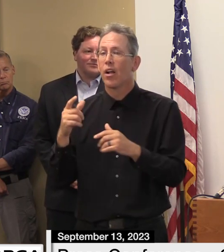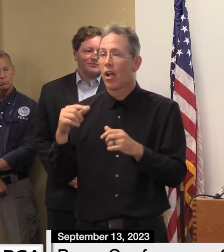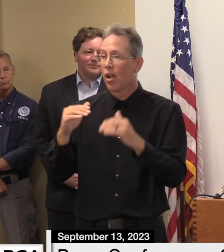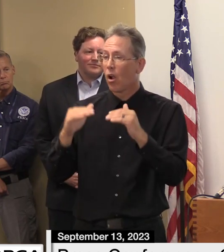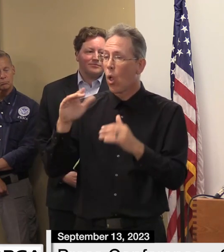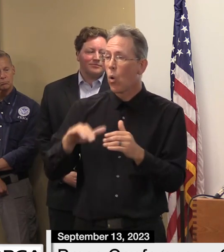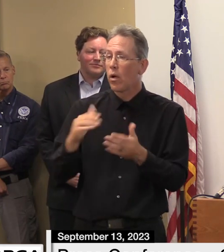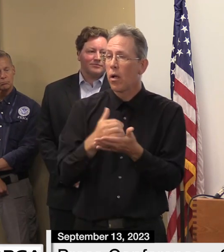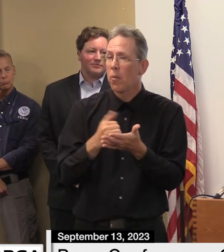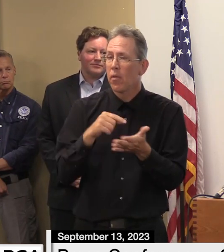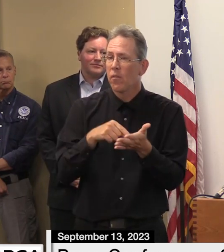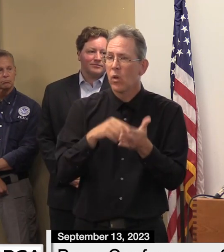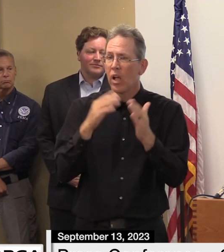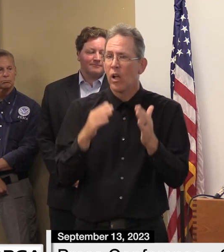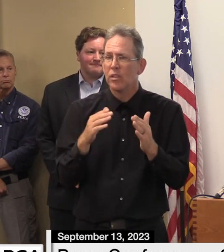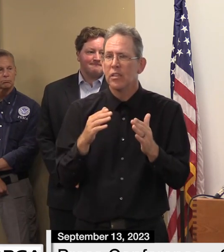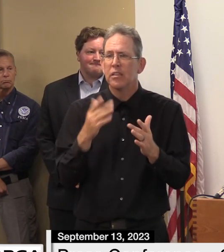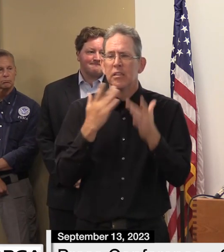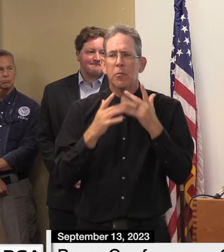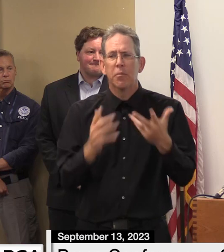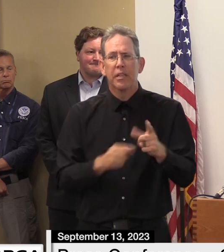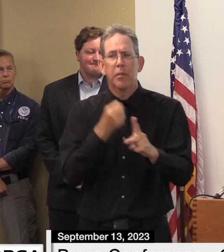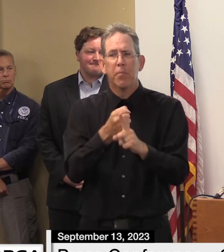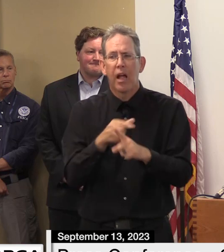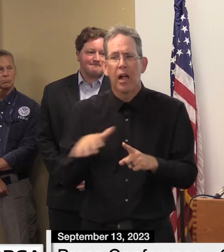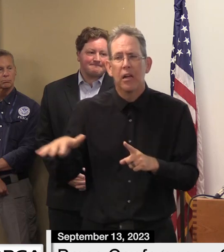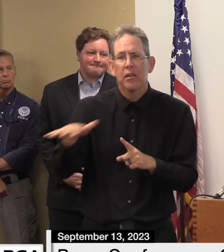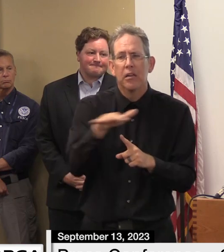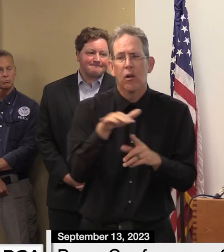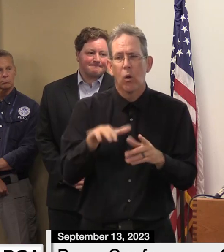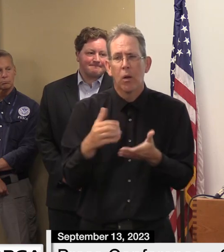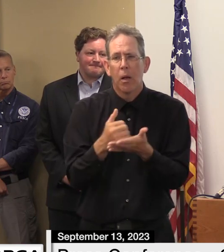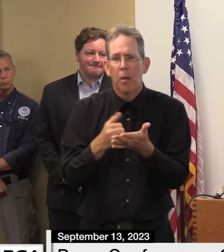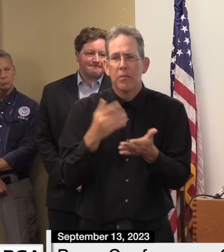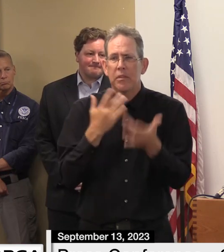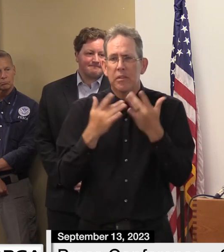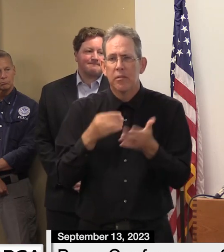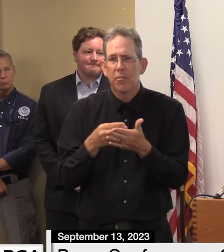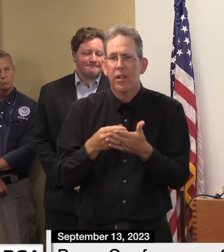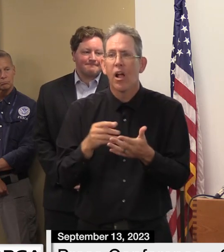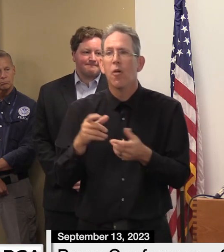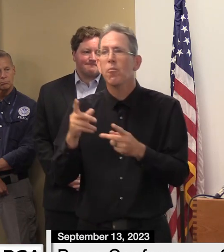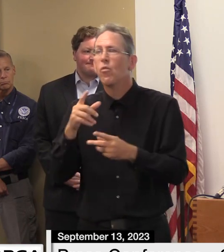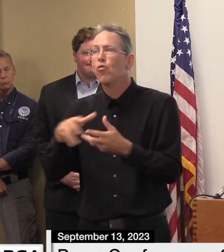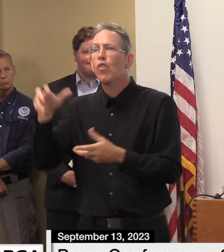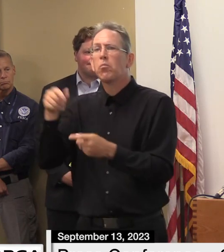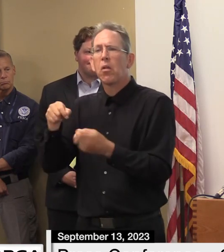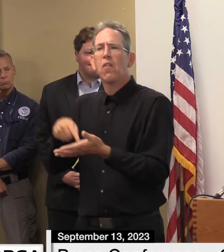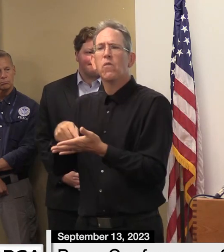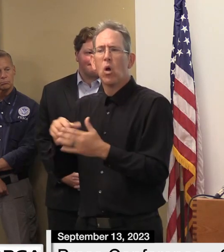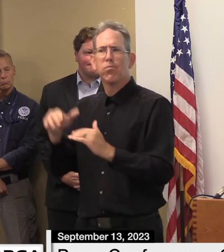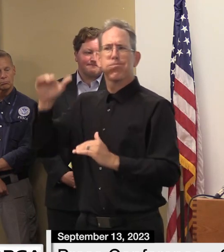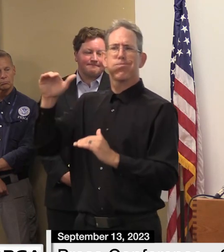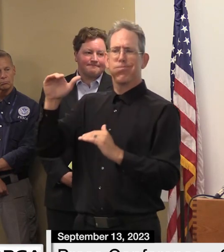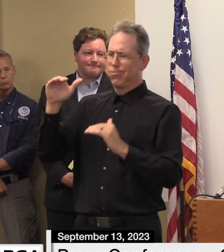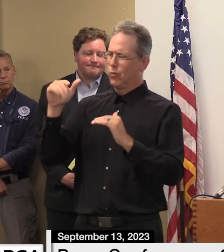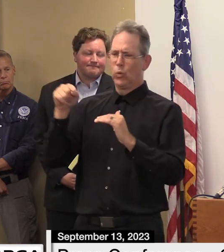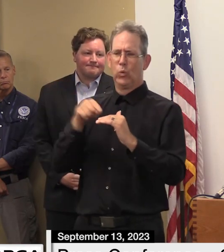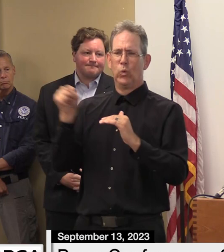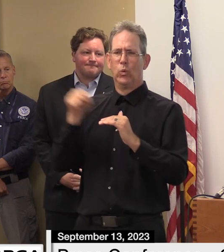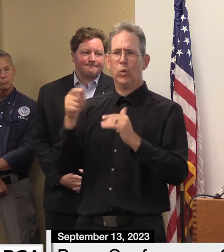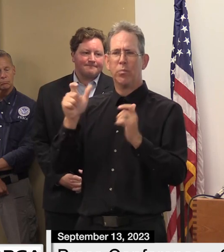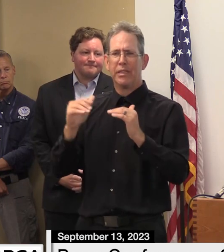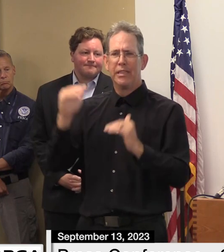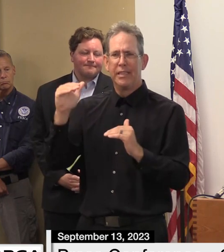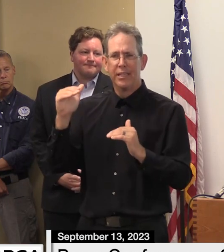the largest contributor to the income gap and the wealth gap in this country. And if someone can afford